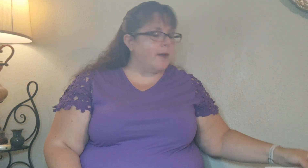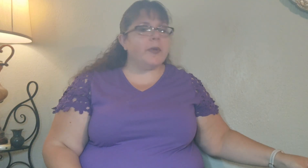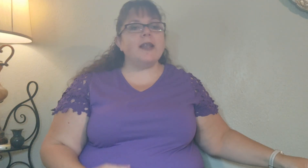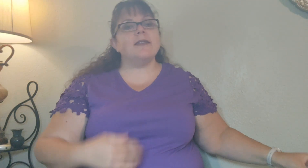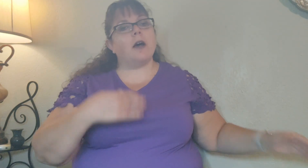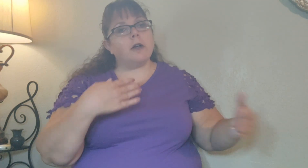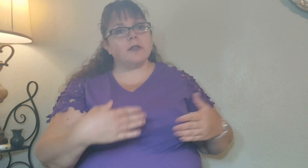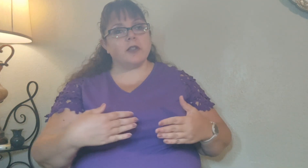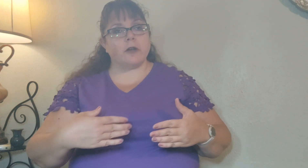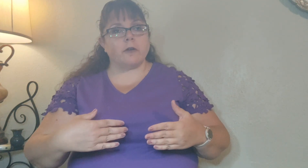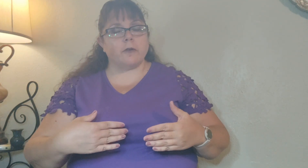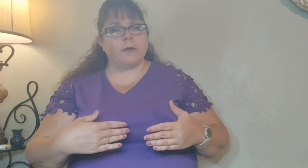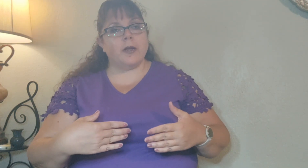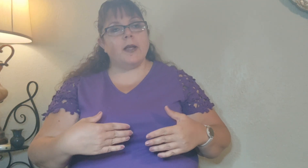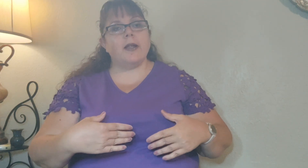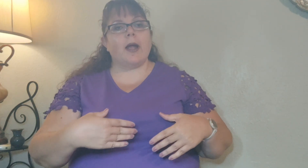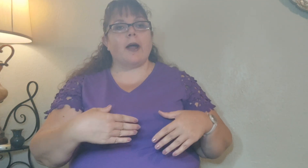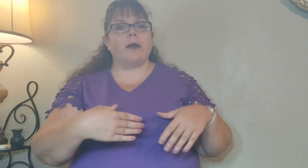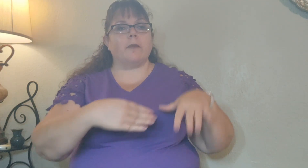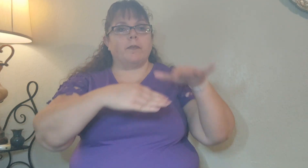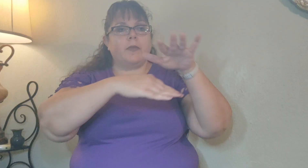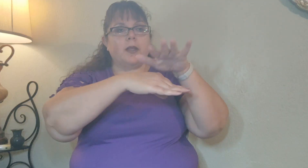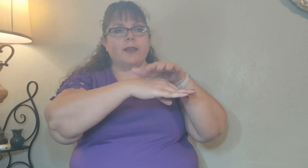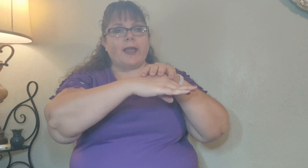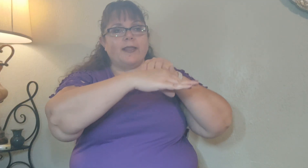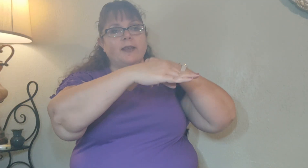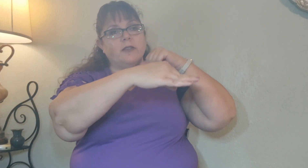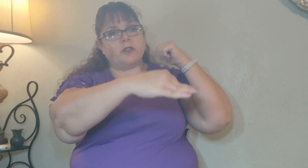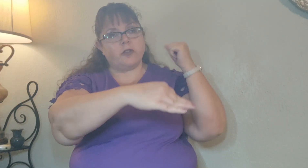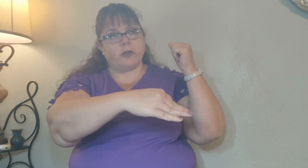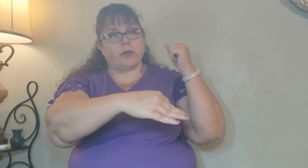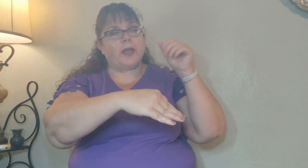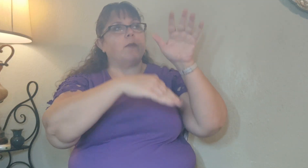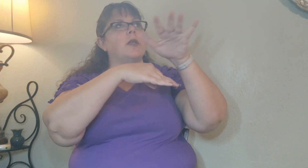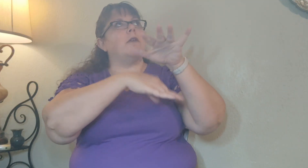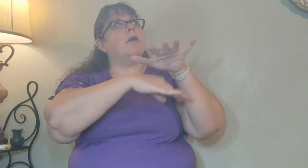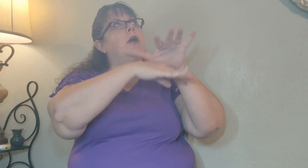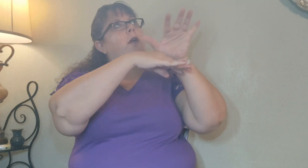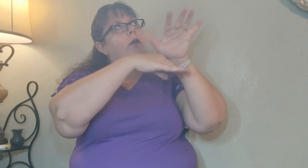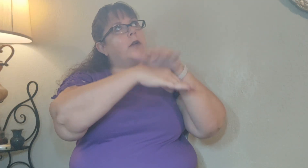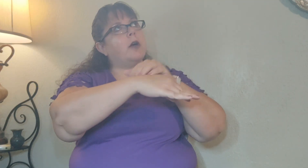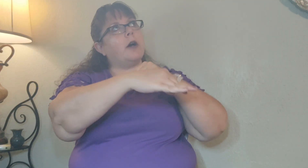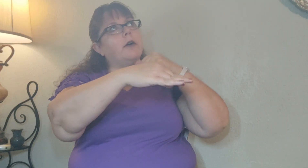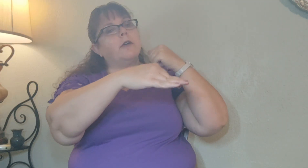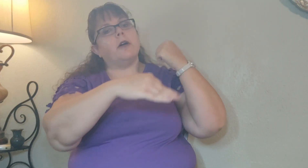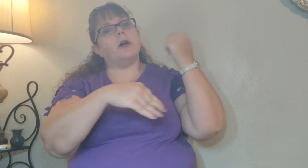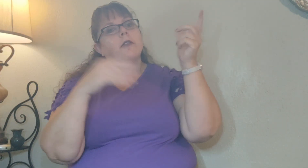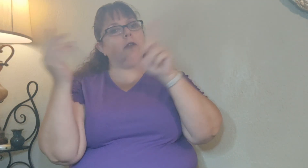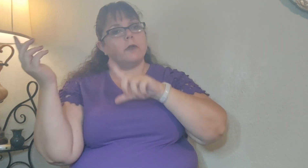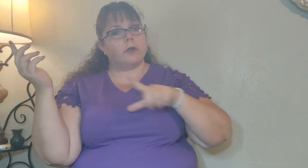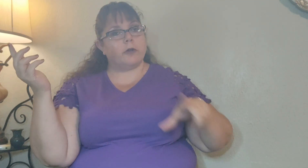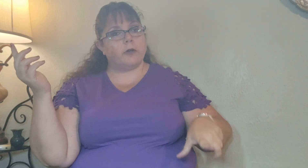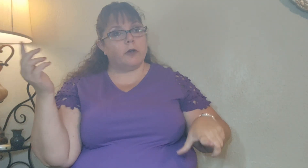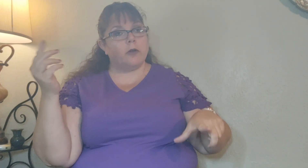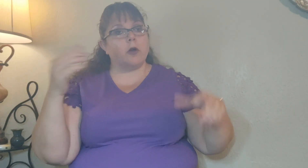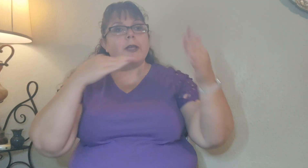But it's also like this too, like when you call on the Lord, or